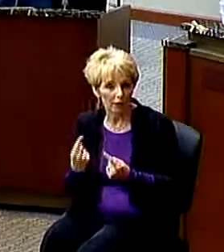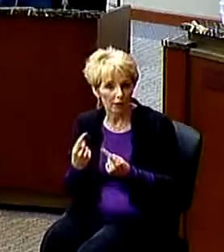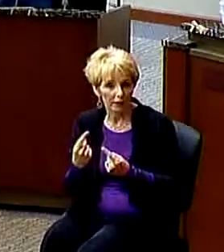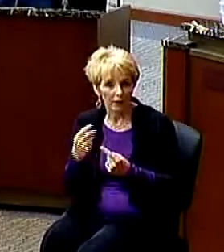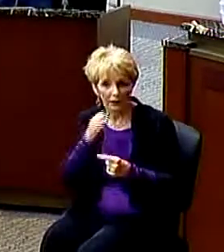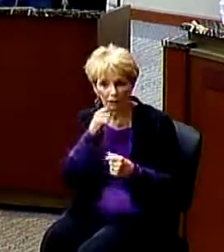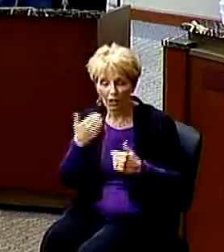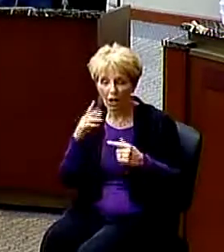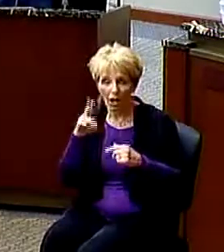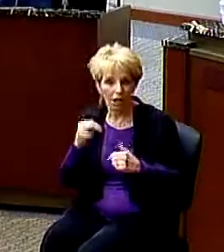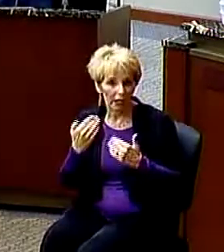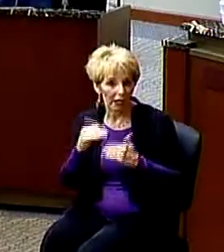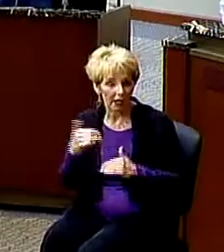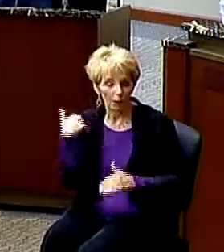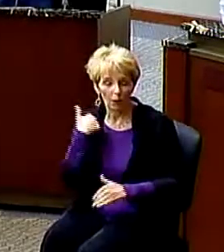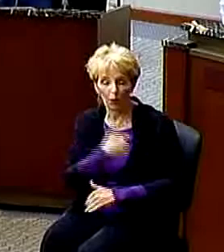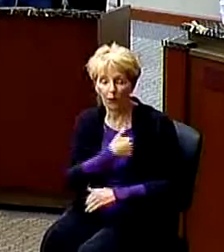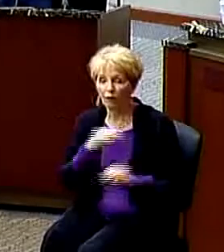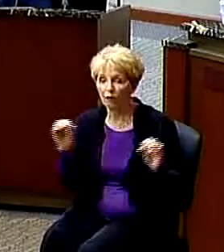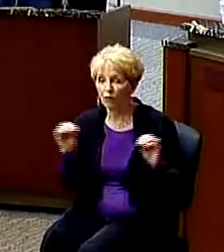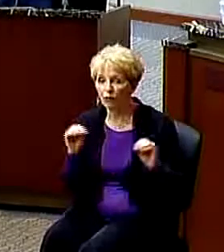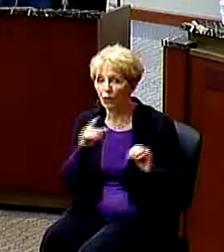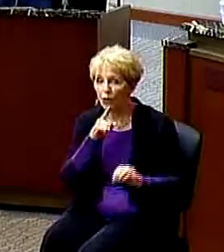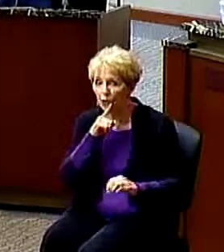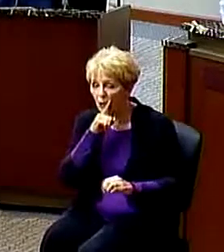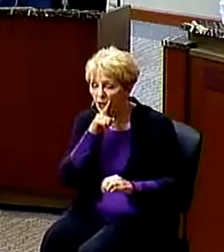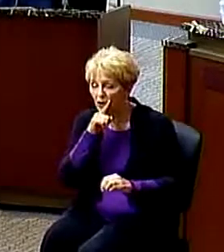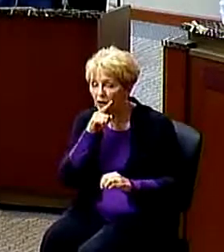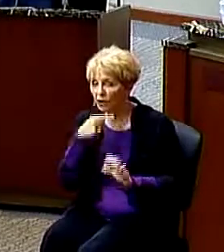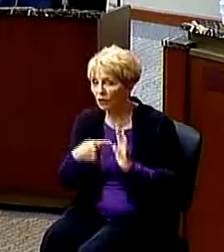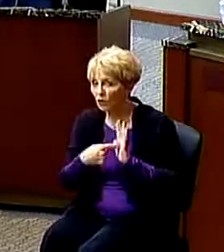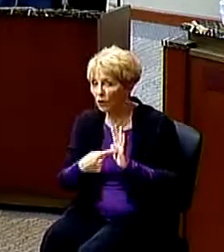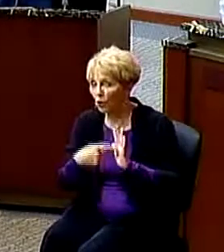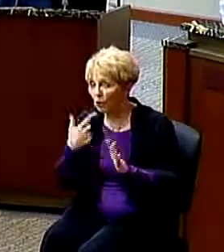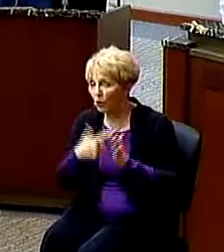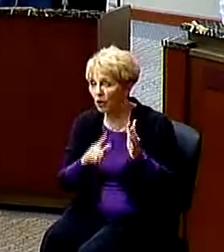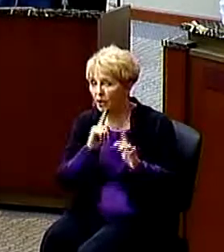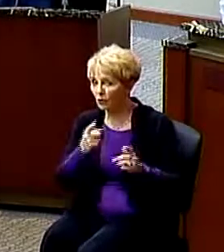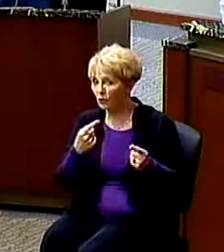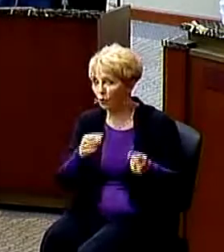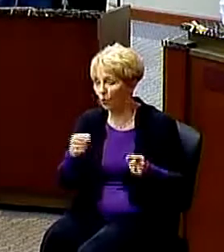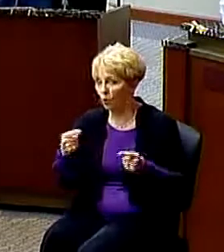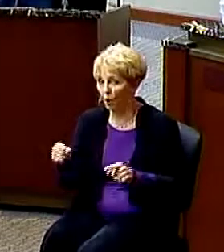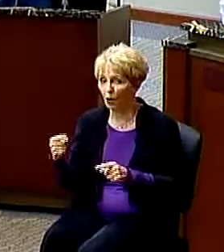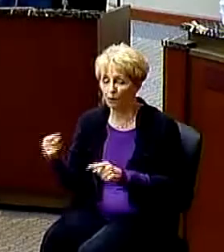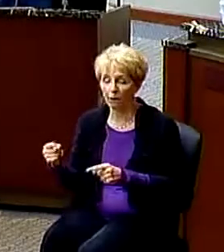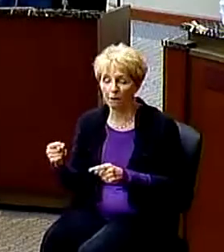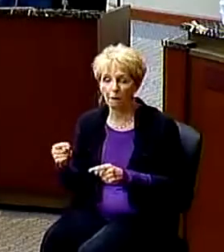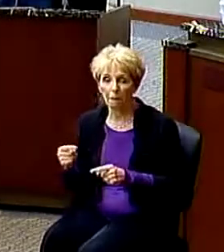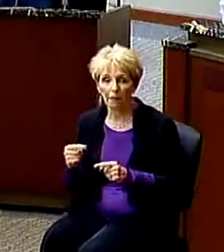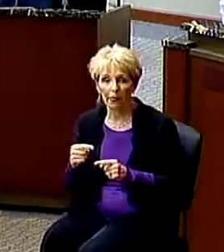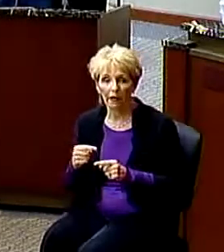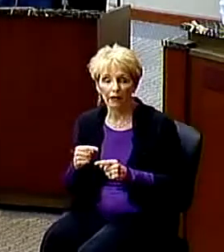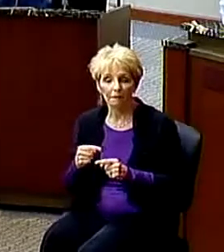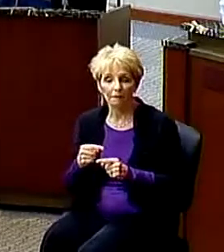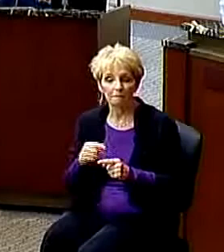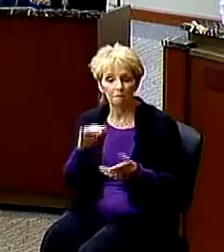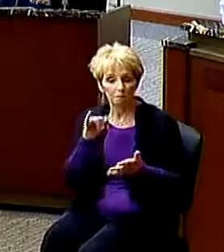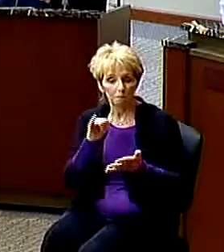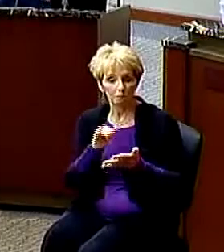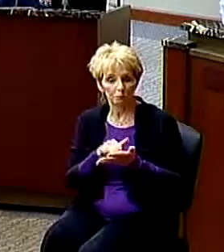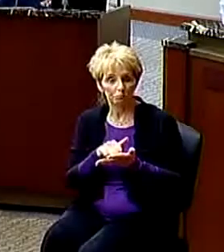been unlimited. We have no real transparency of what's actually going on. You know, there's